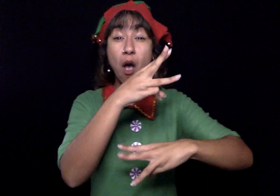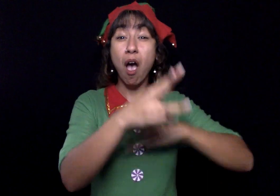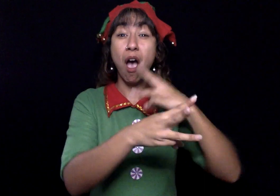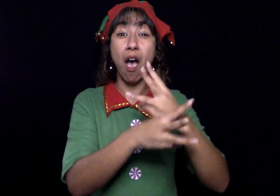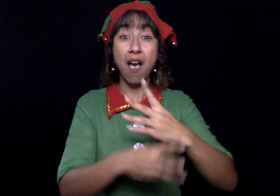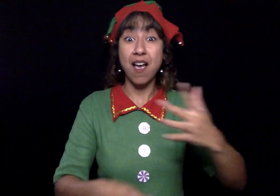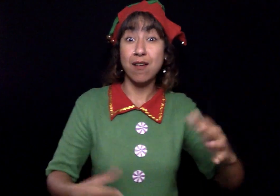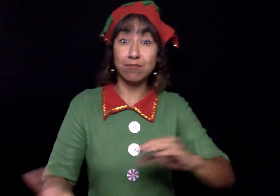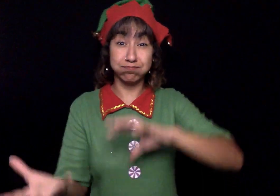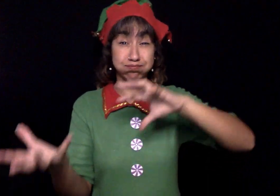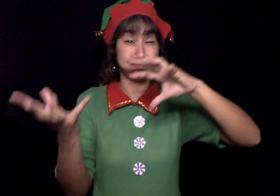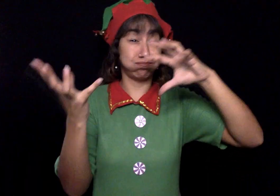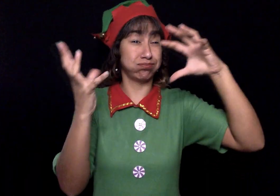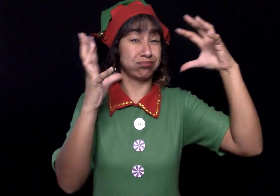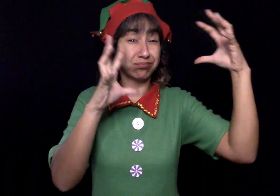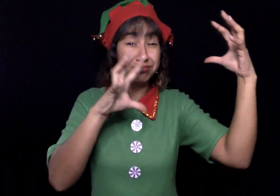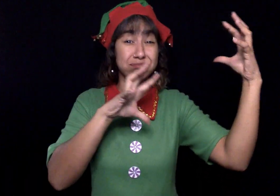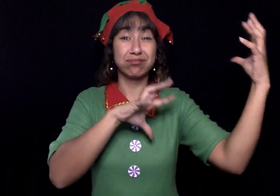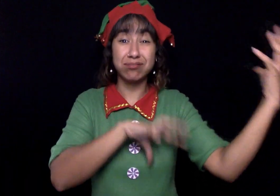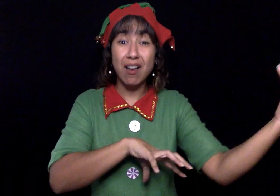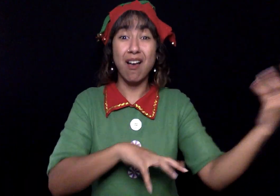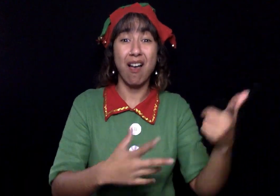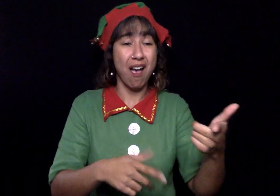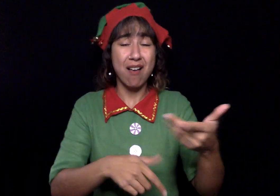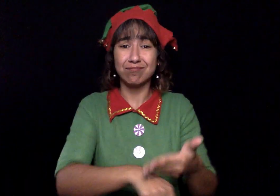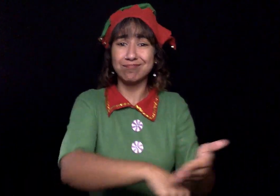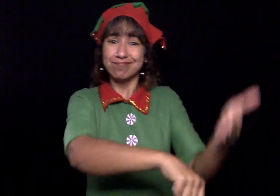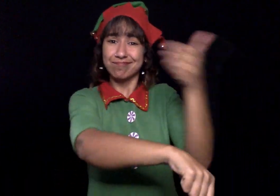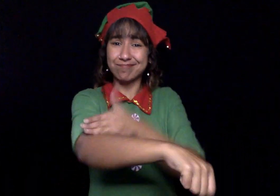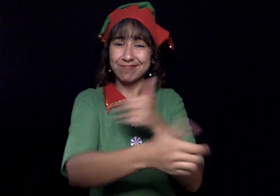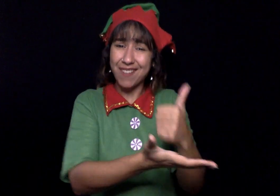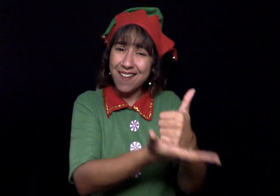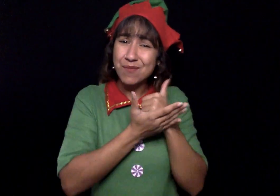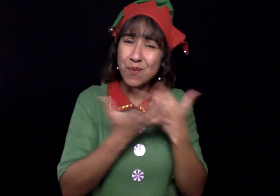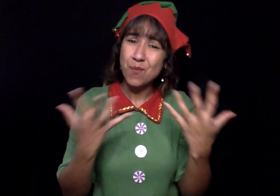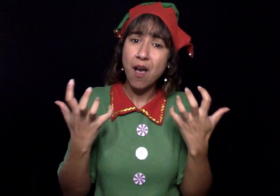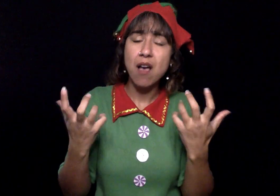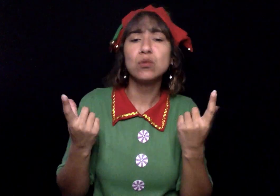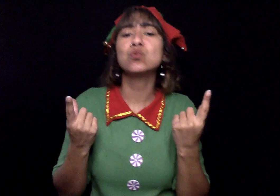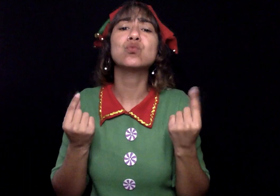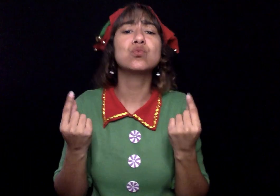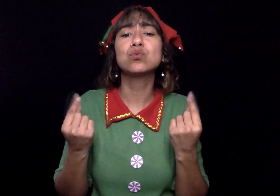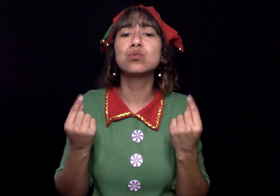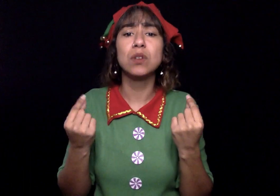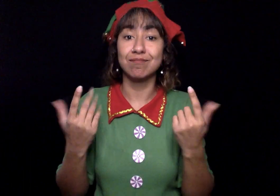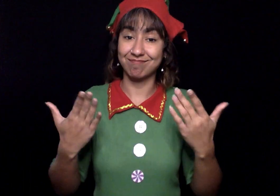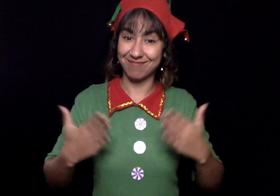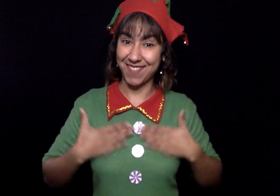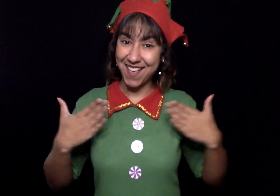apart When you know where to look, baby God will There's holiday in your heart